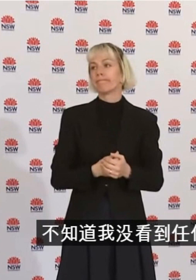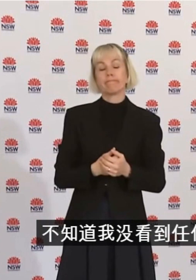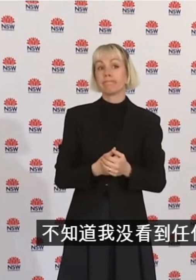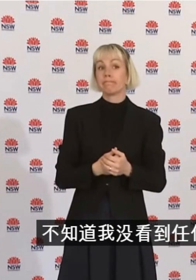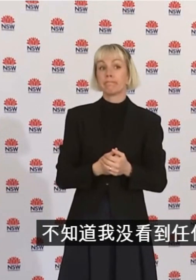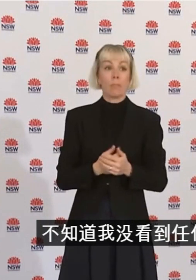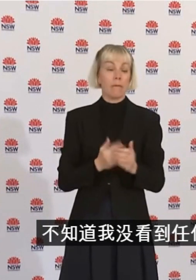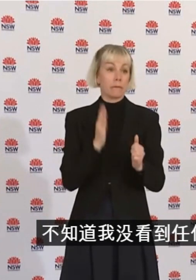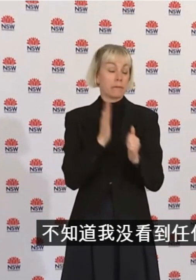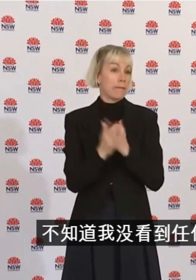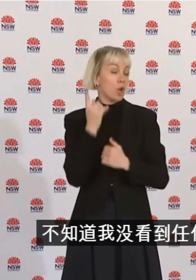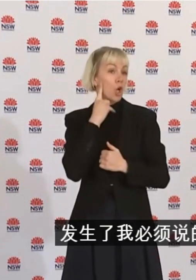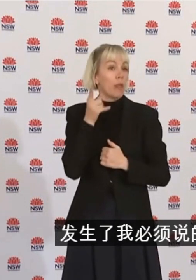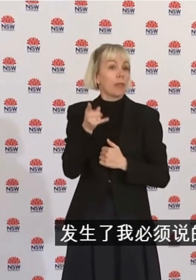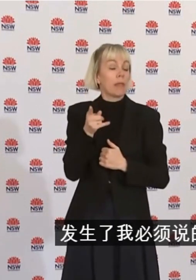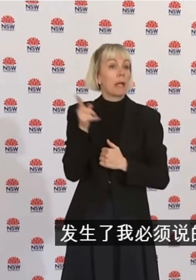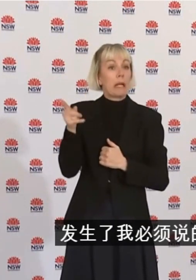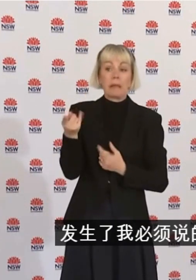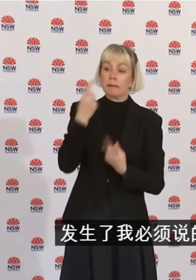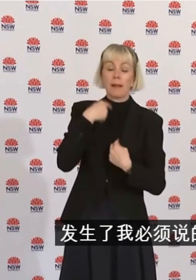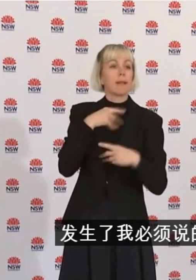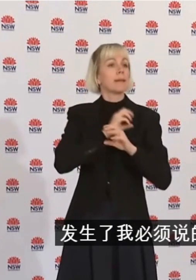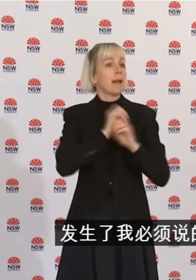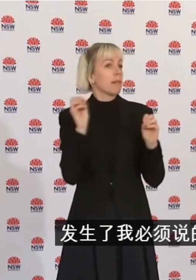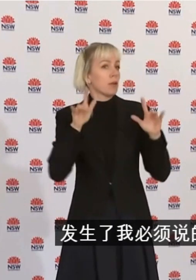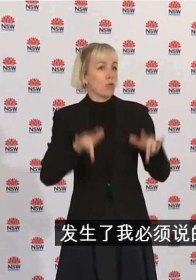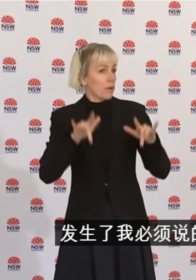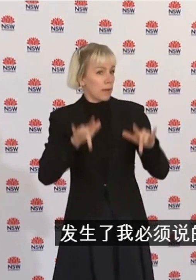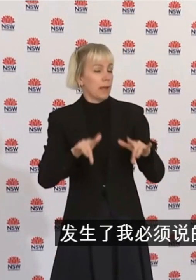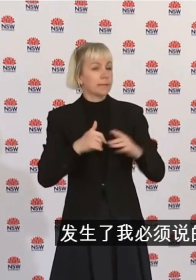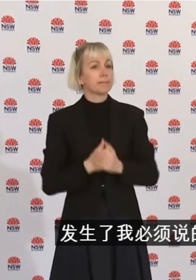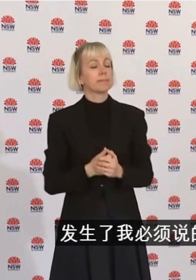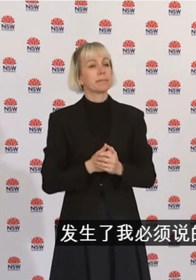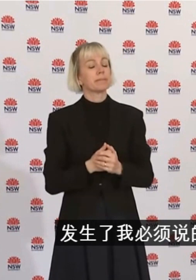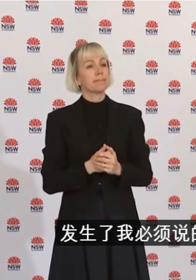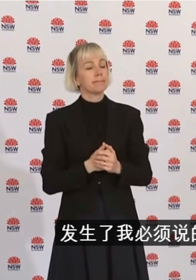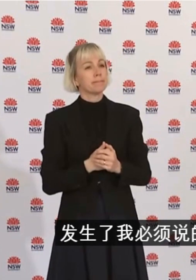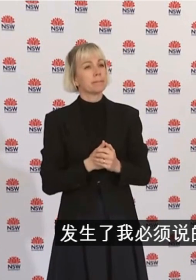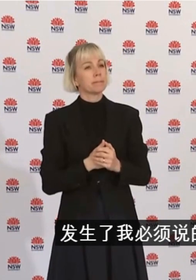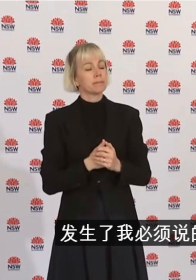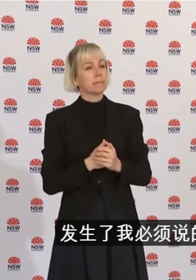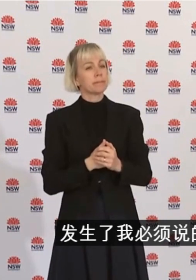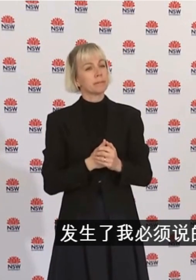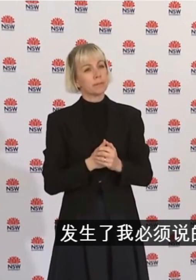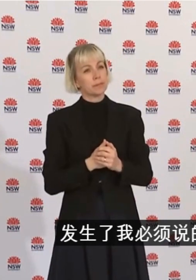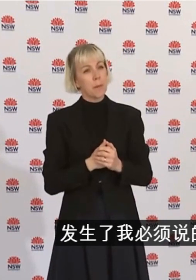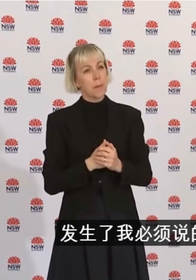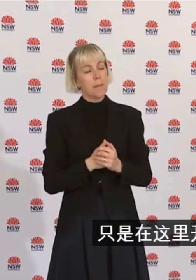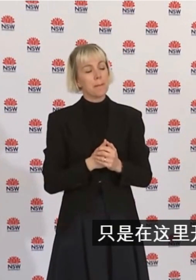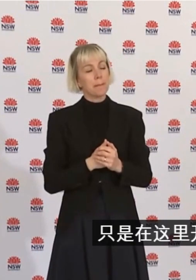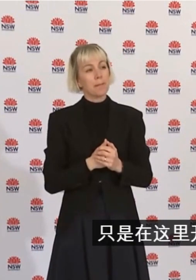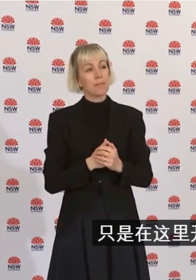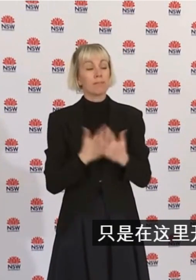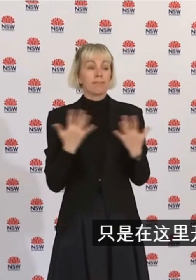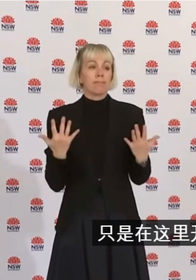don't know that. I've seen nothing in writing if that's happened. One of the frustrations, I must say, that I've had,